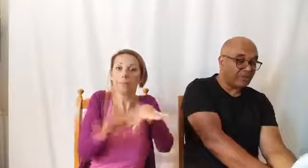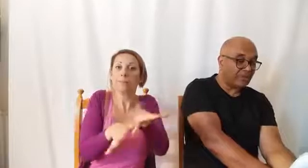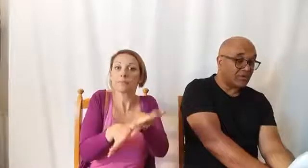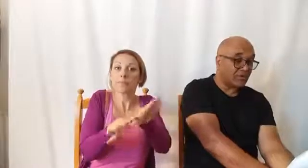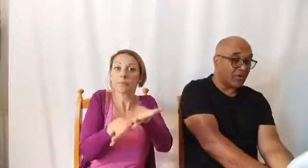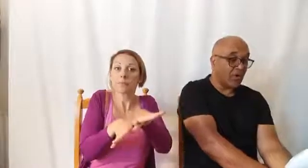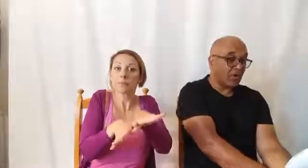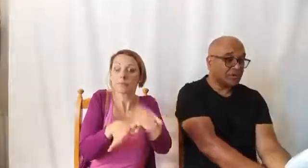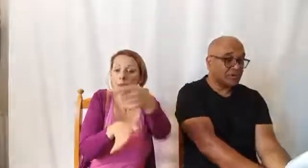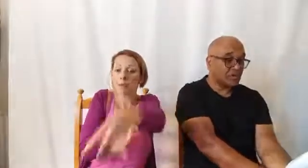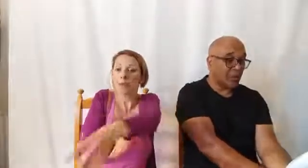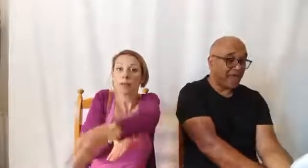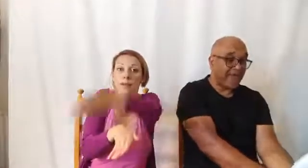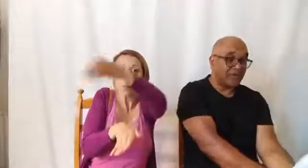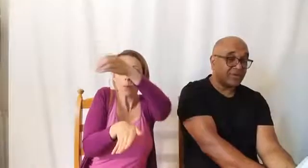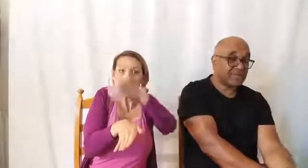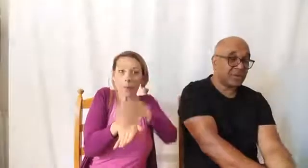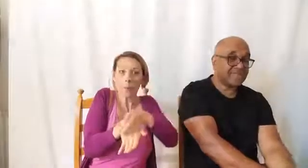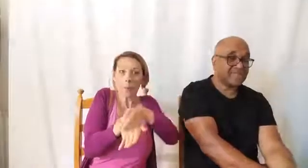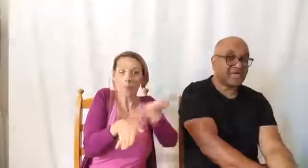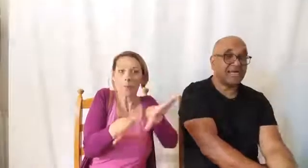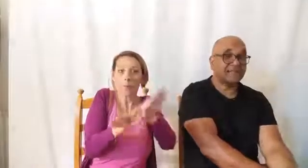then on to wherever the tides take us.